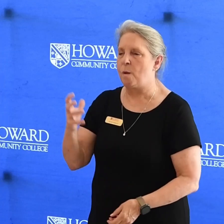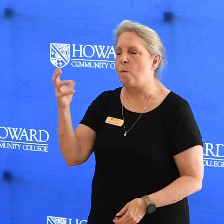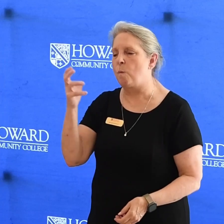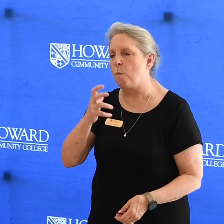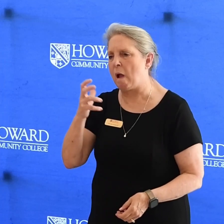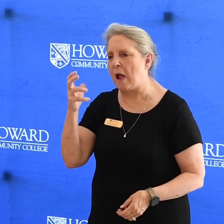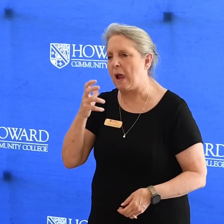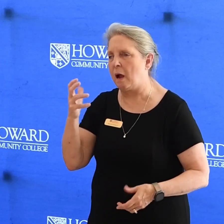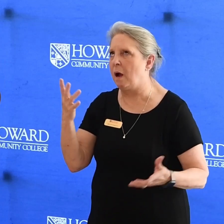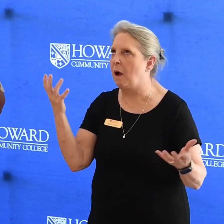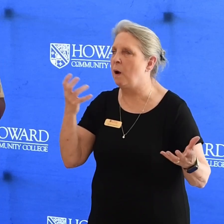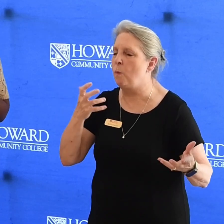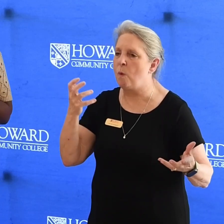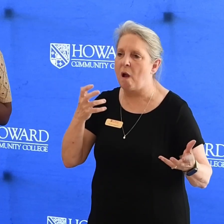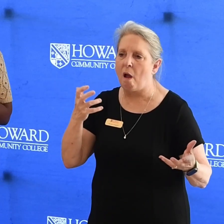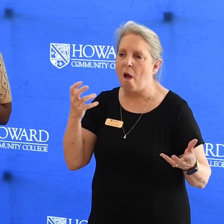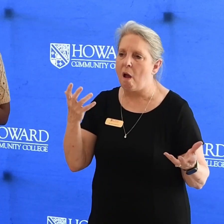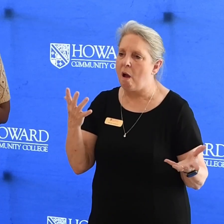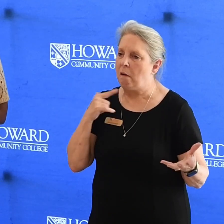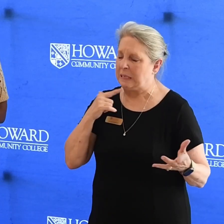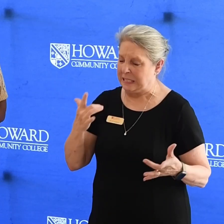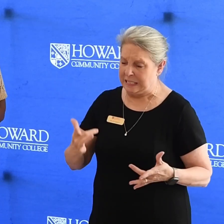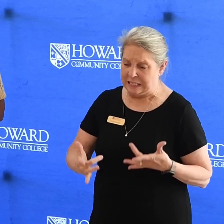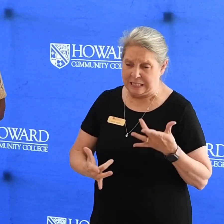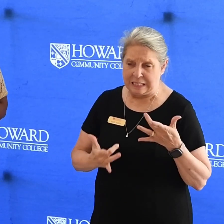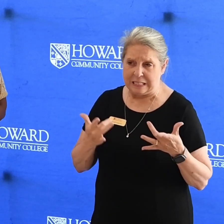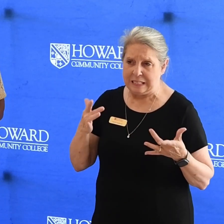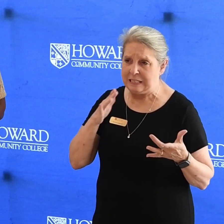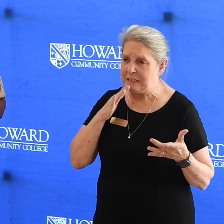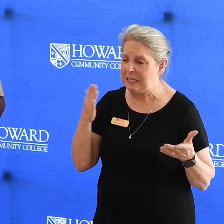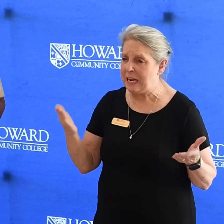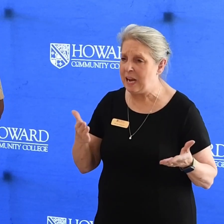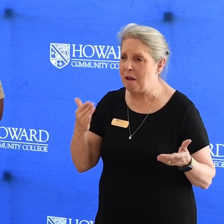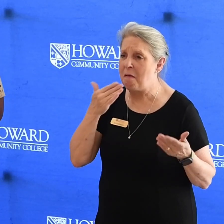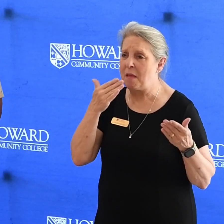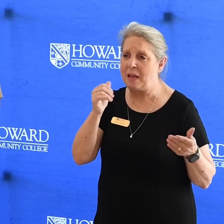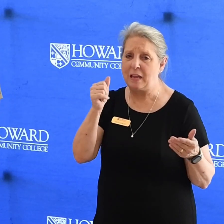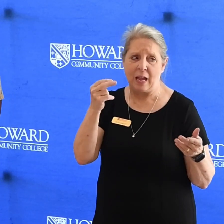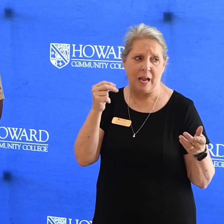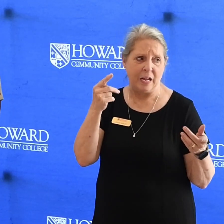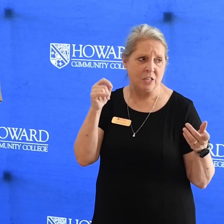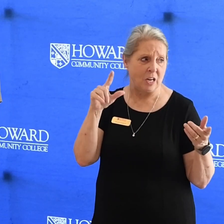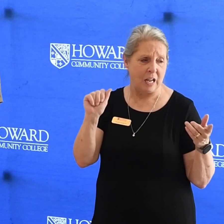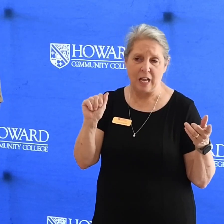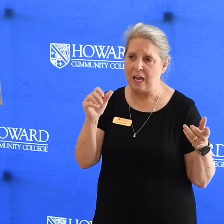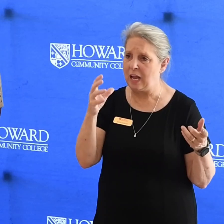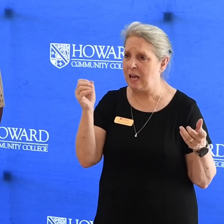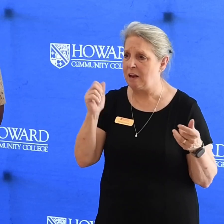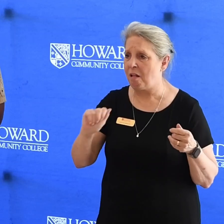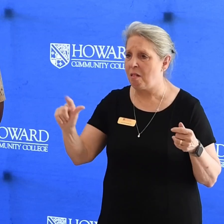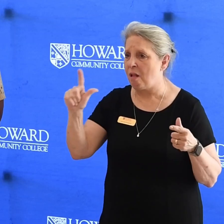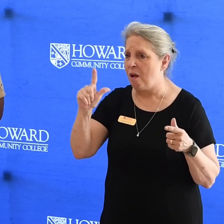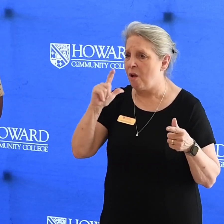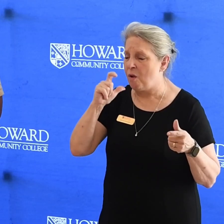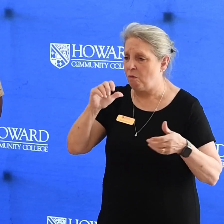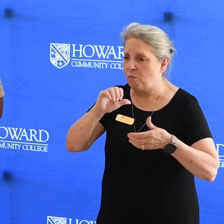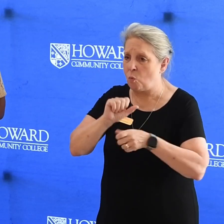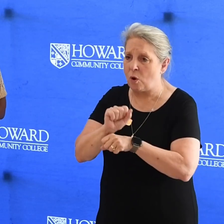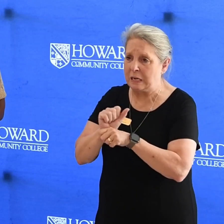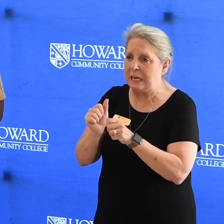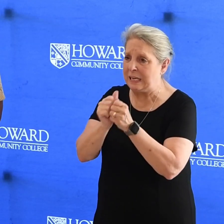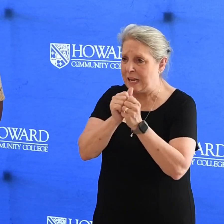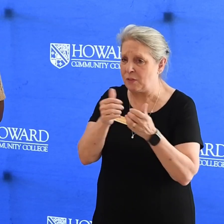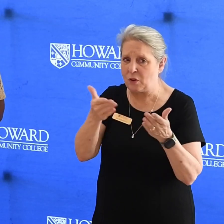Wow, just wow. It is so exciting to be here. Thank you, Angela. And to all the partners in the